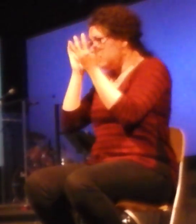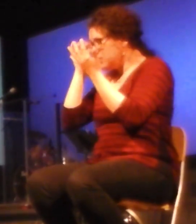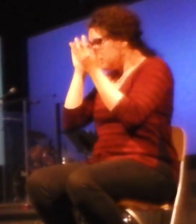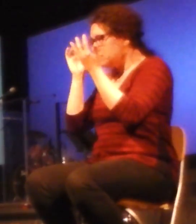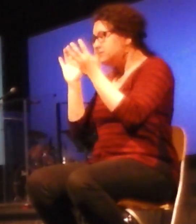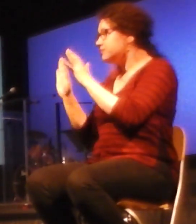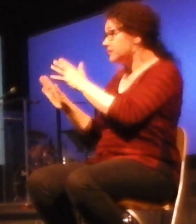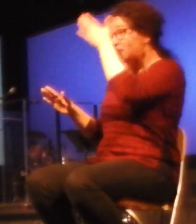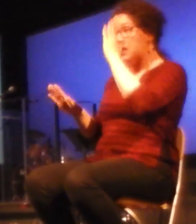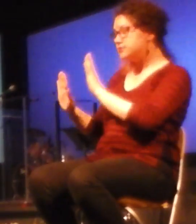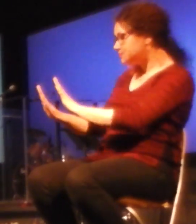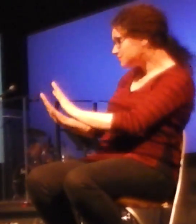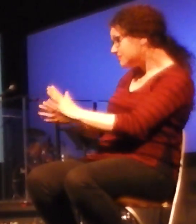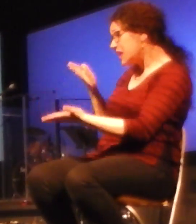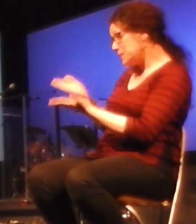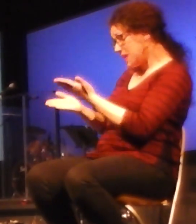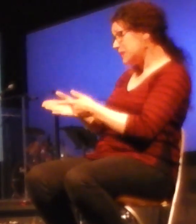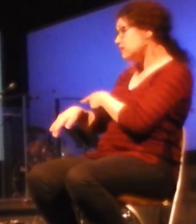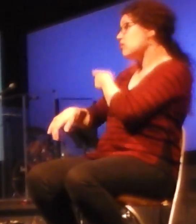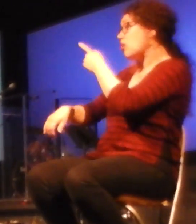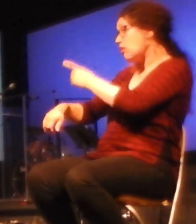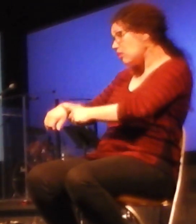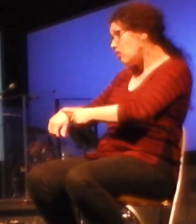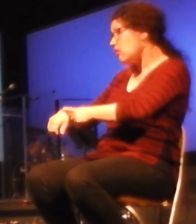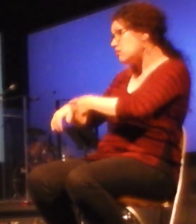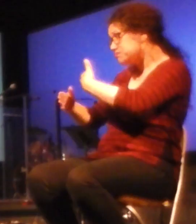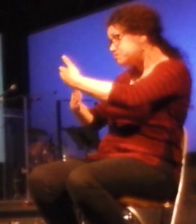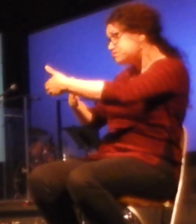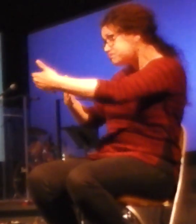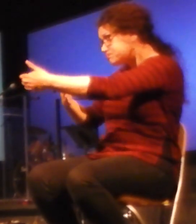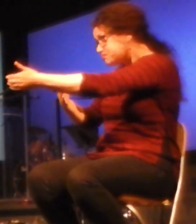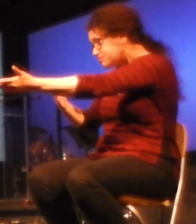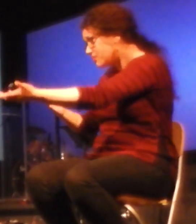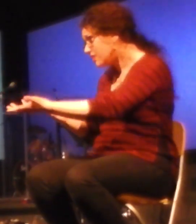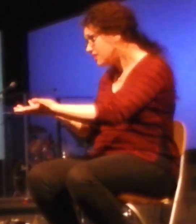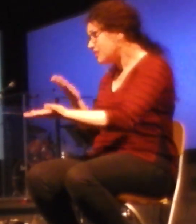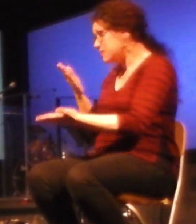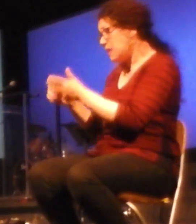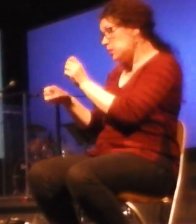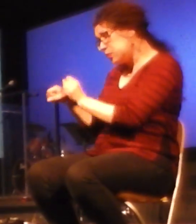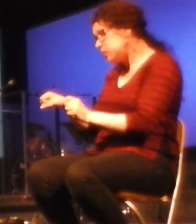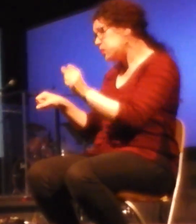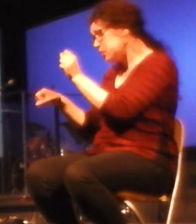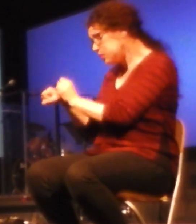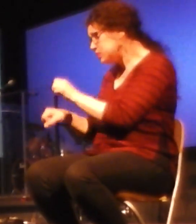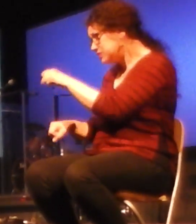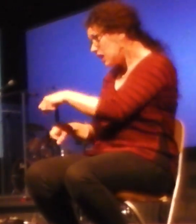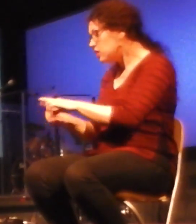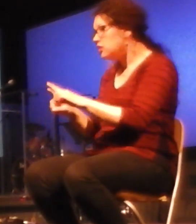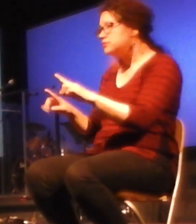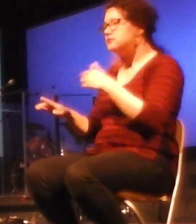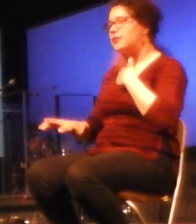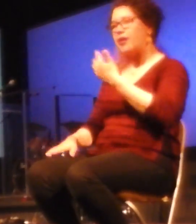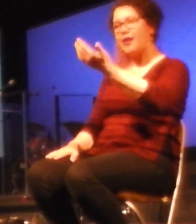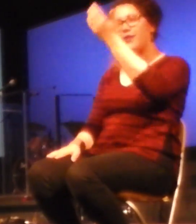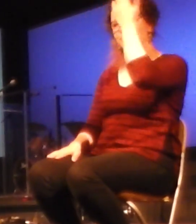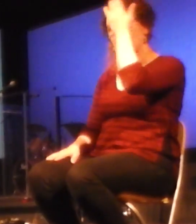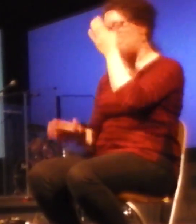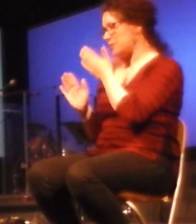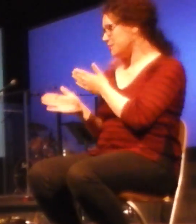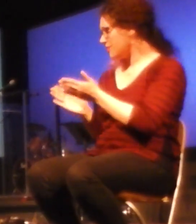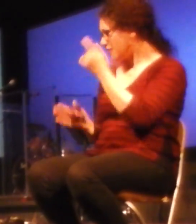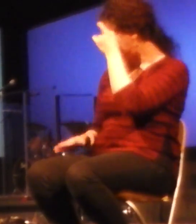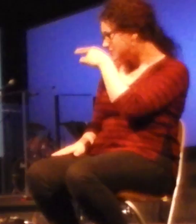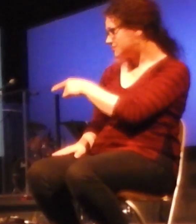take a while. It might require some work. But I know the plans I have for you, declares